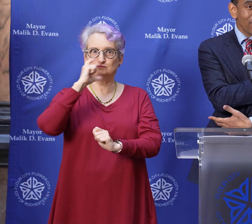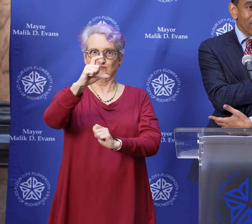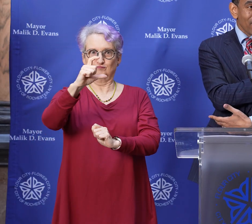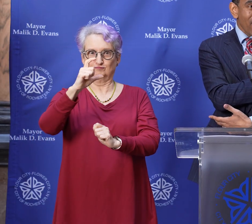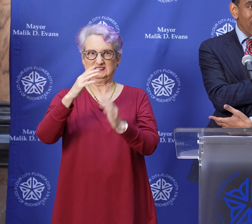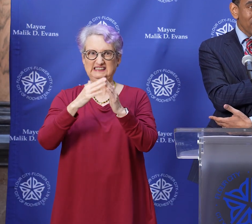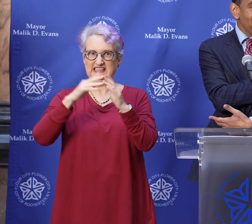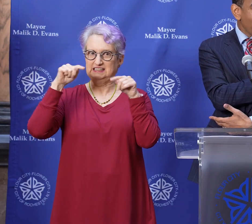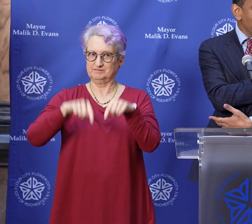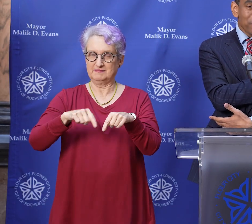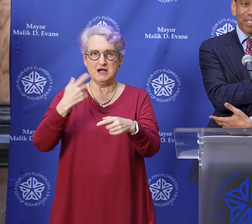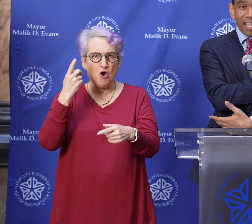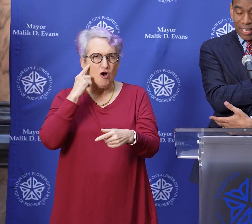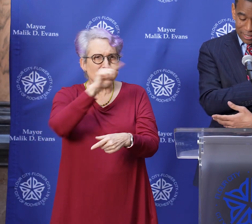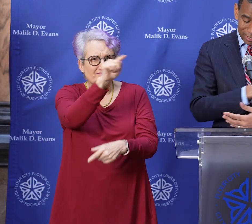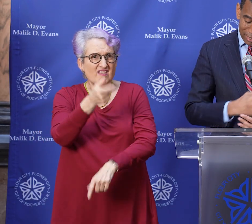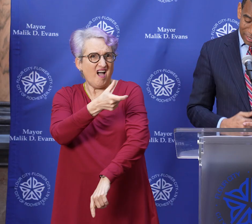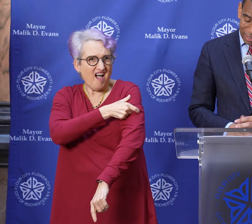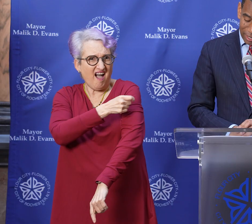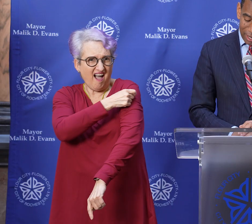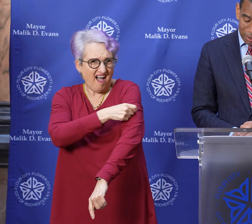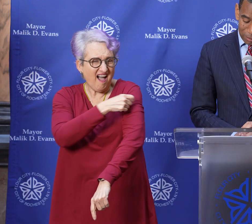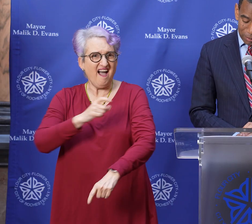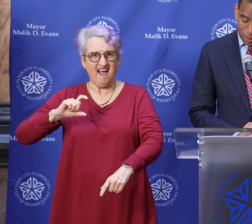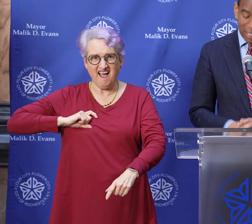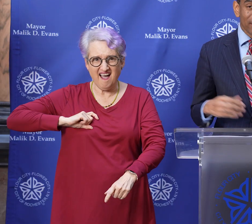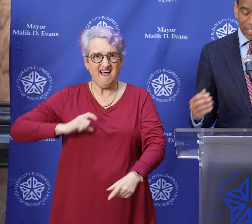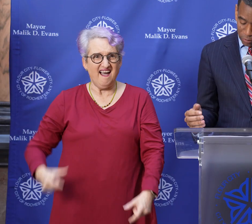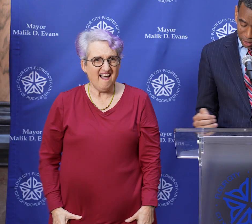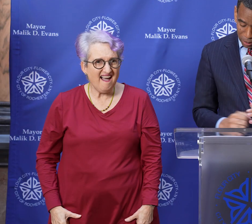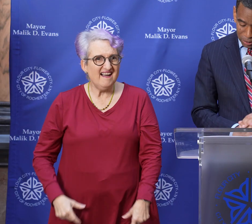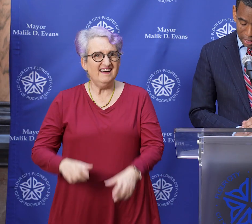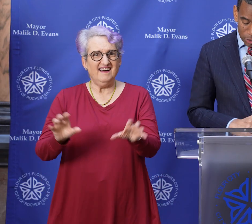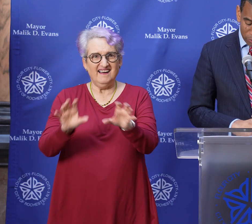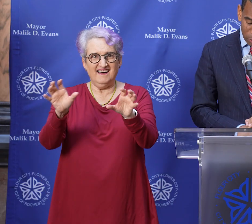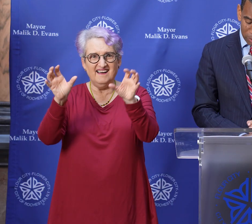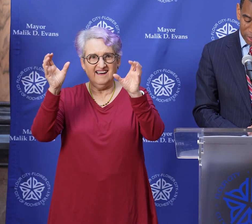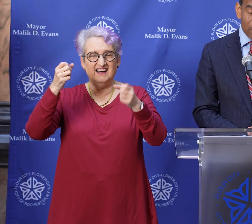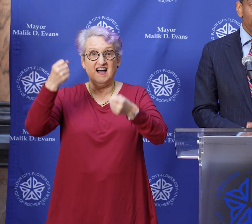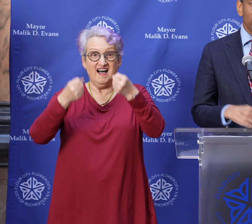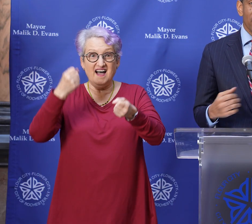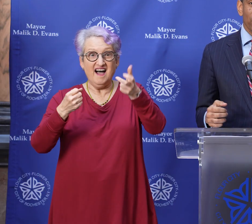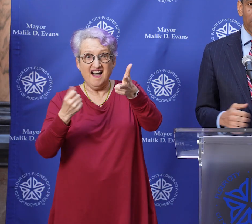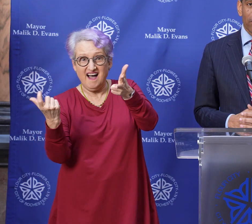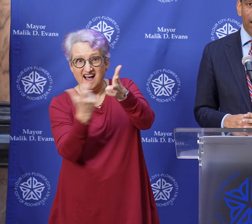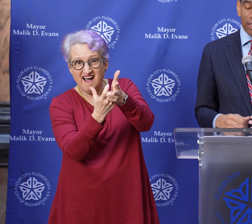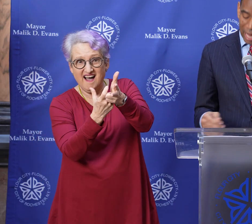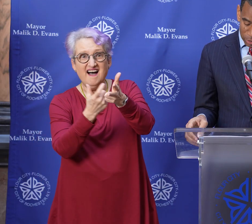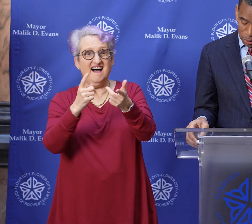tattooed on their arms and legs. You see it on city vehicles, on uniforms. You see it